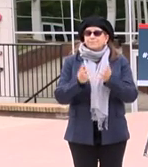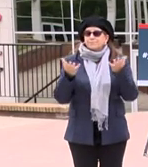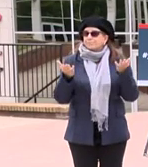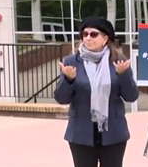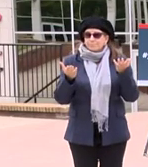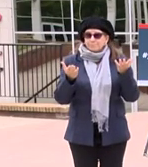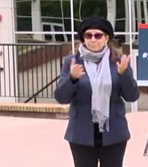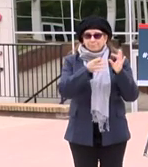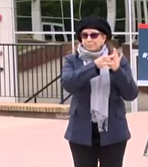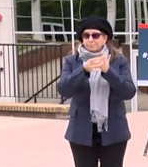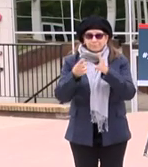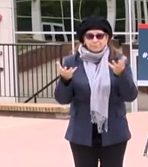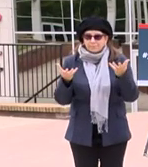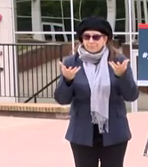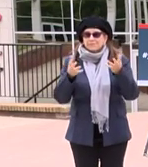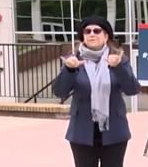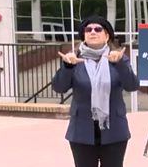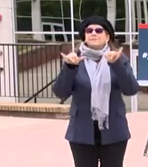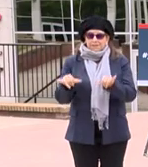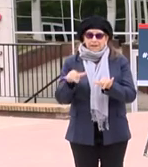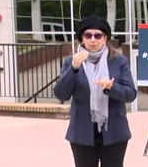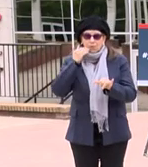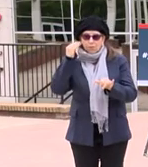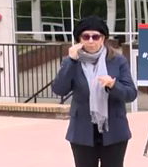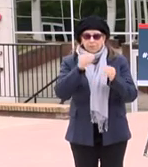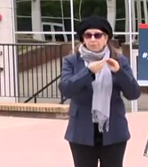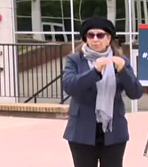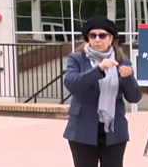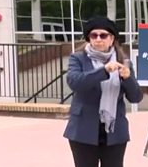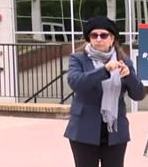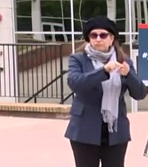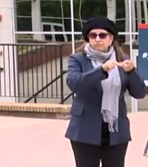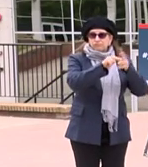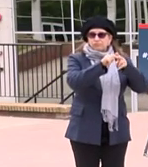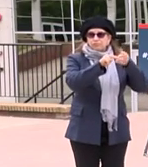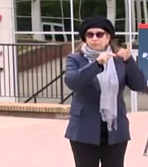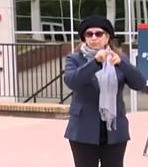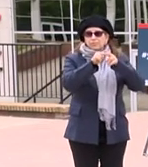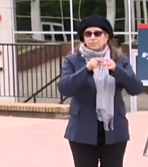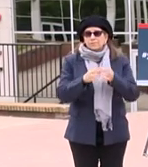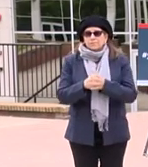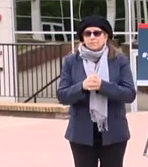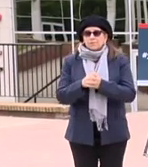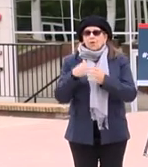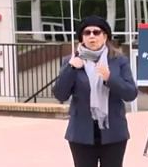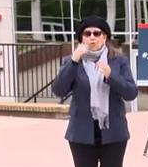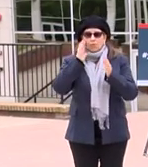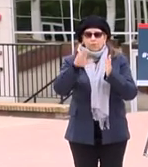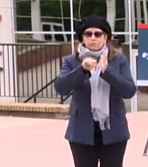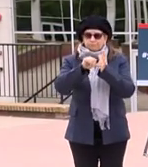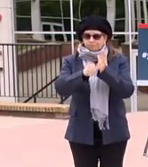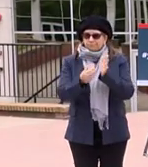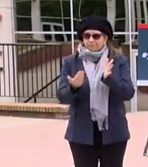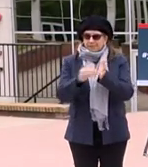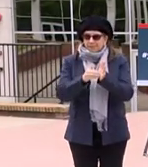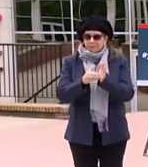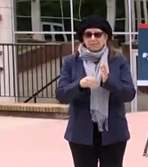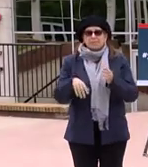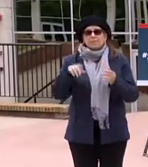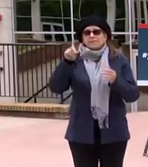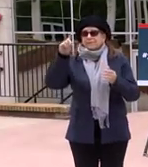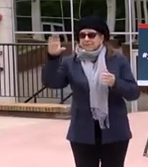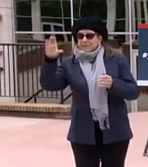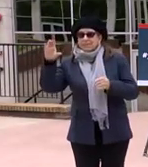Yesterday, our entire region took an additional step to reinforce this message. D.C., Maryland, and Virginia all